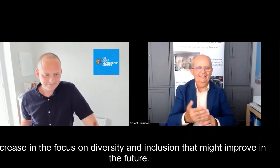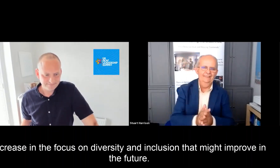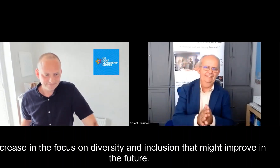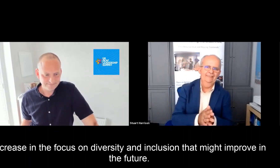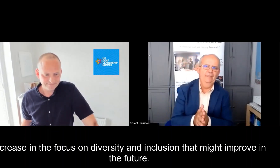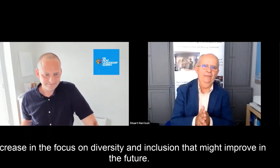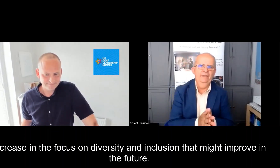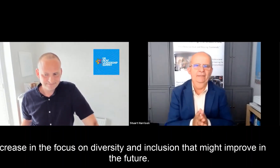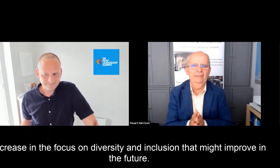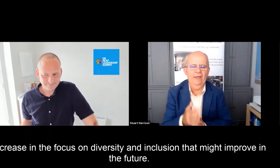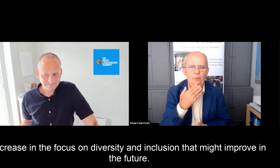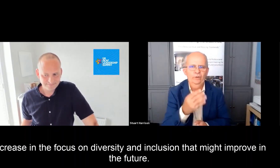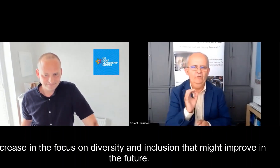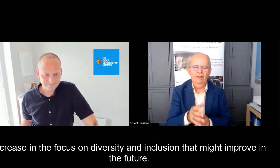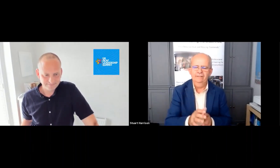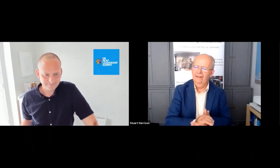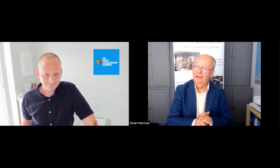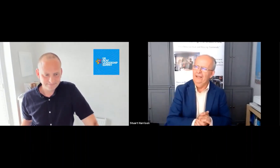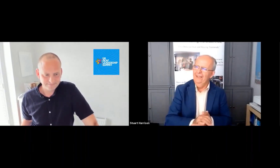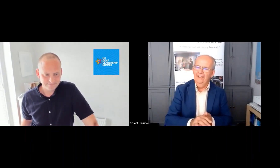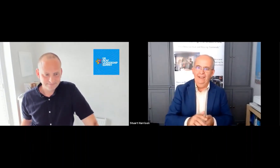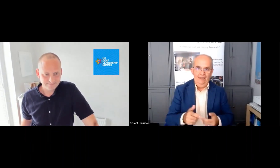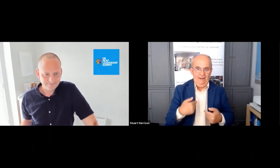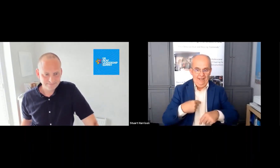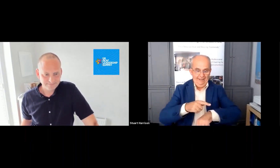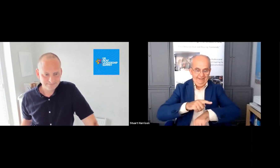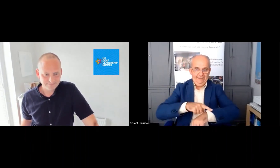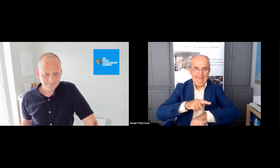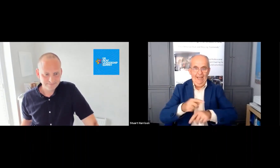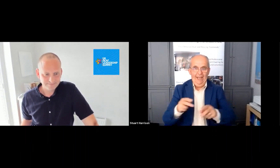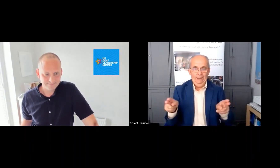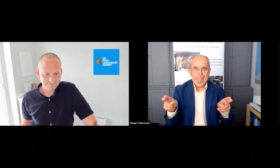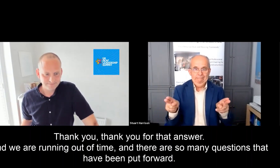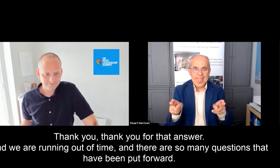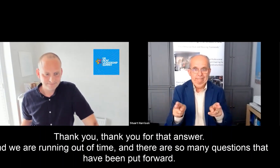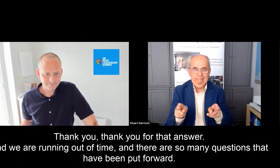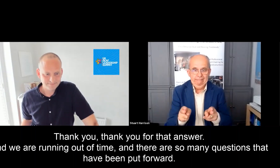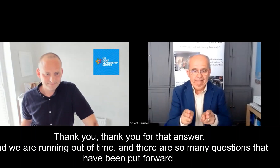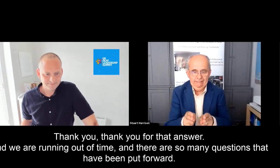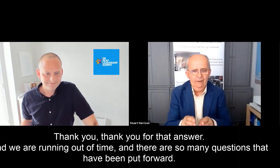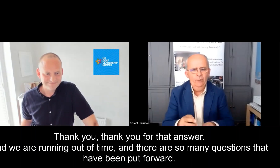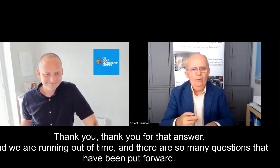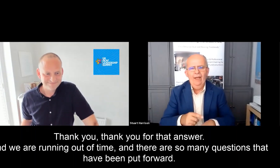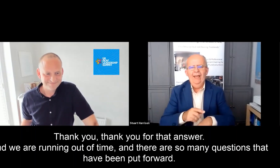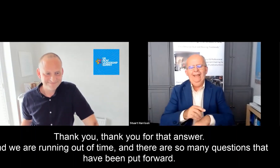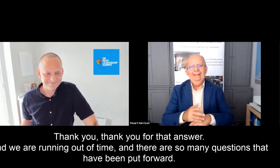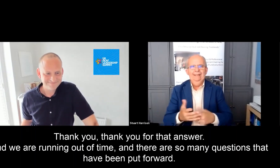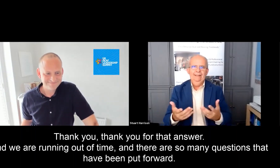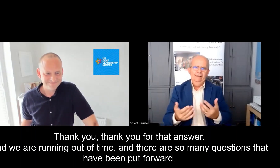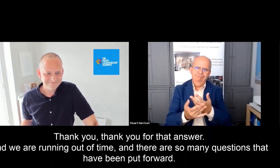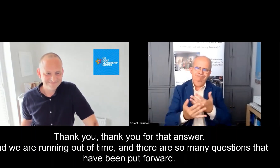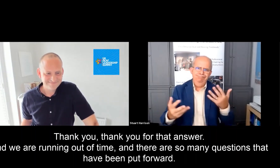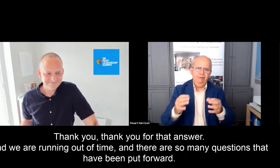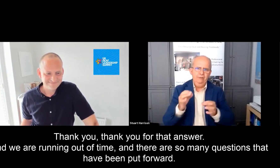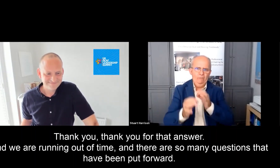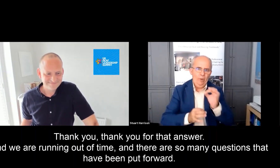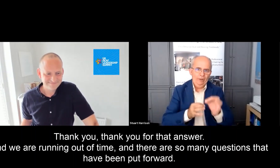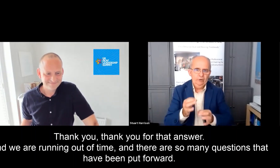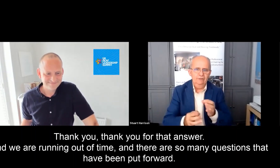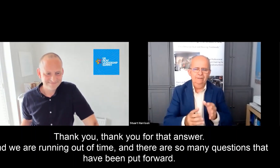future. Thank you for that answer. We are running out of time, and there's